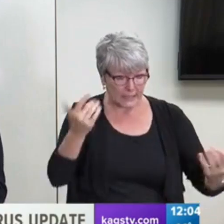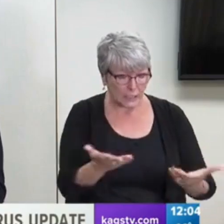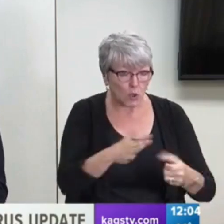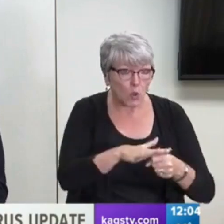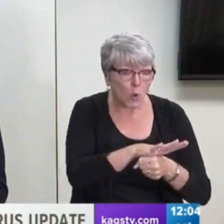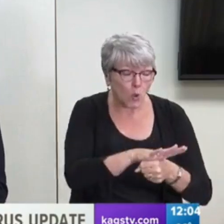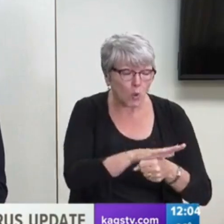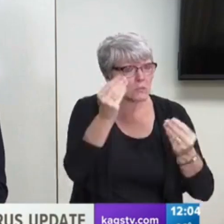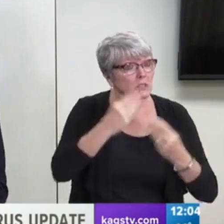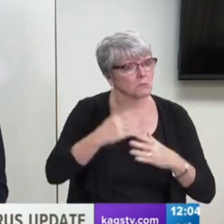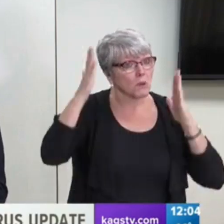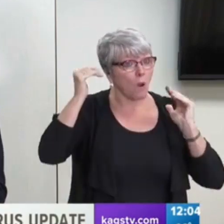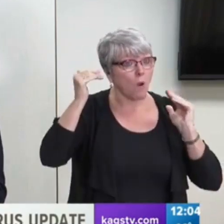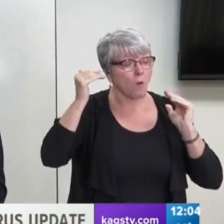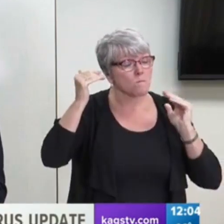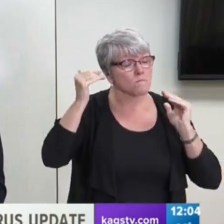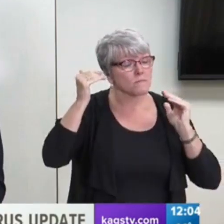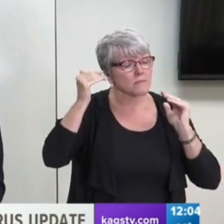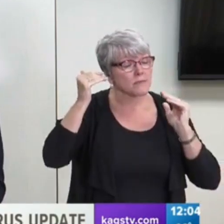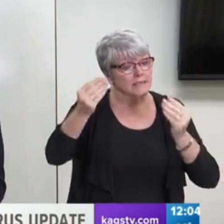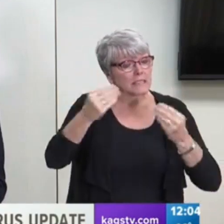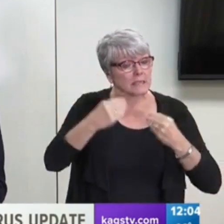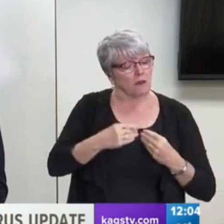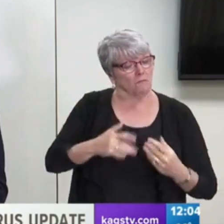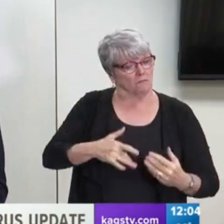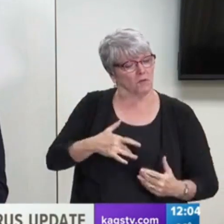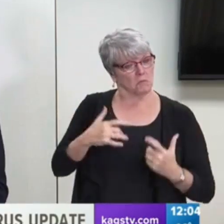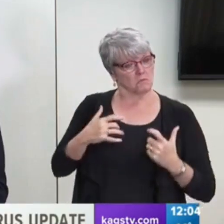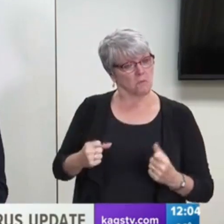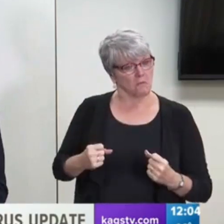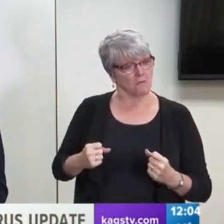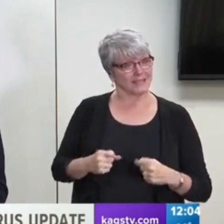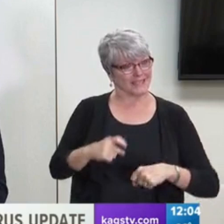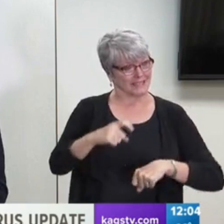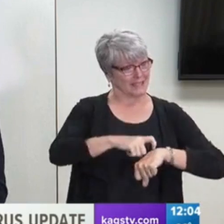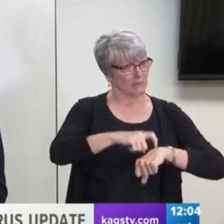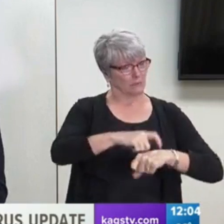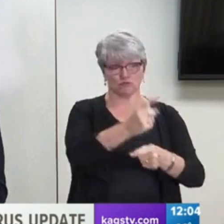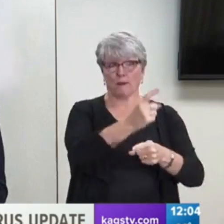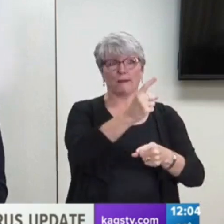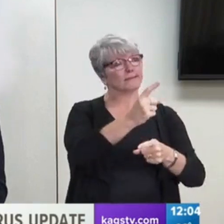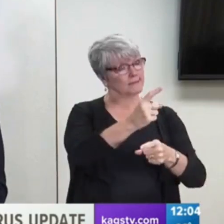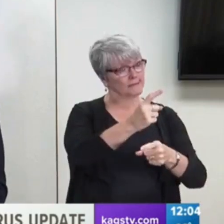This gives me hope. This gives me assurance that the timing was right.